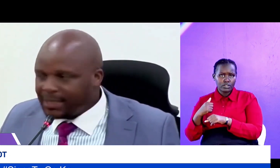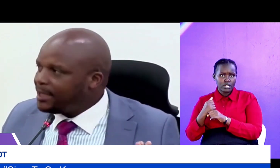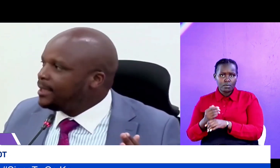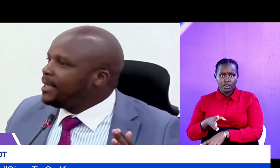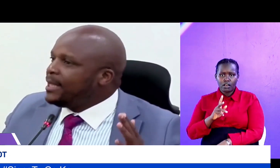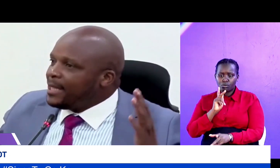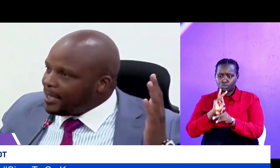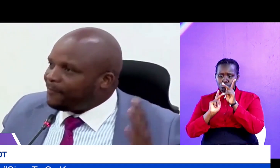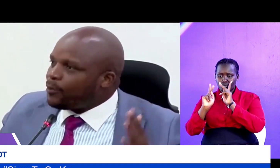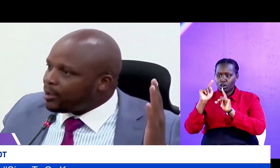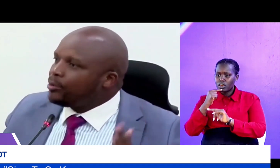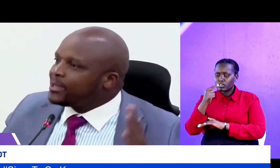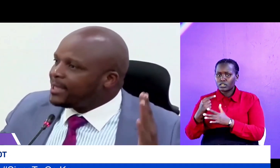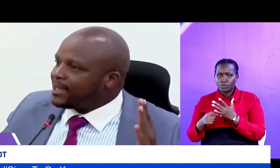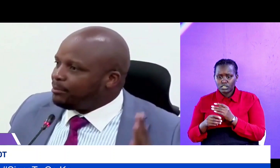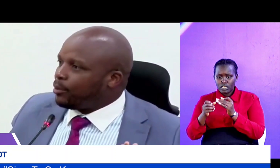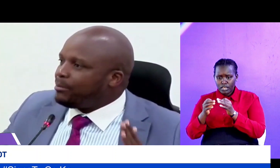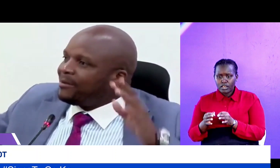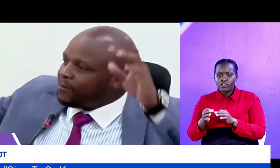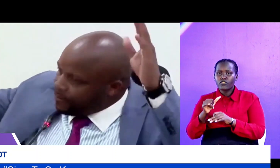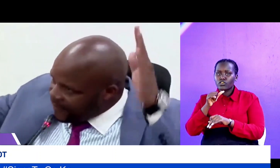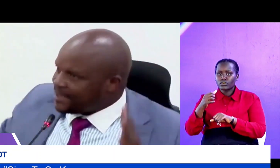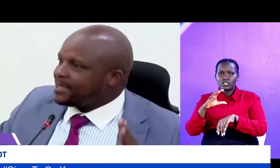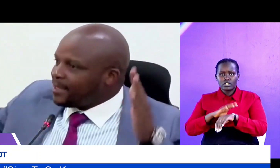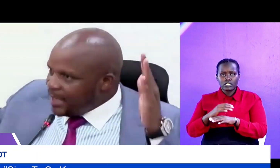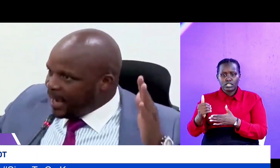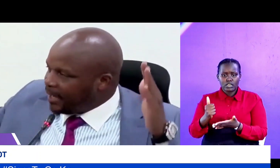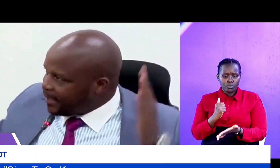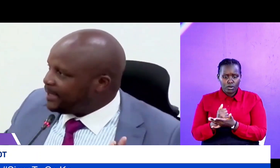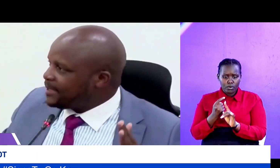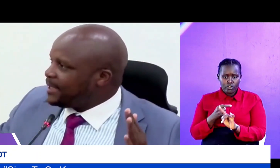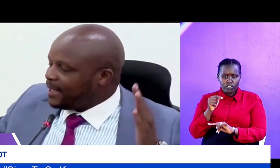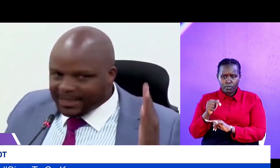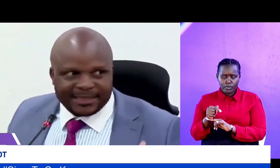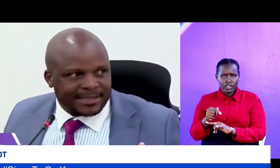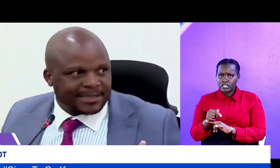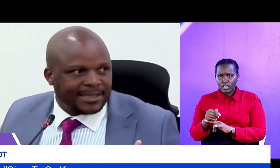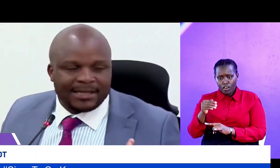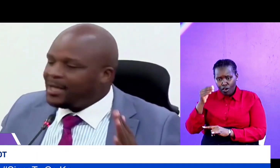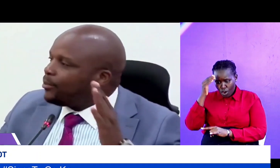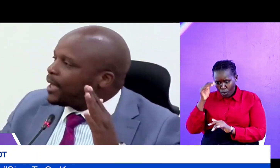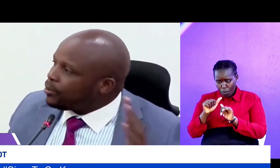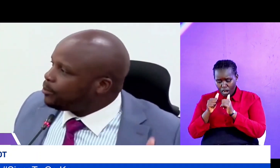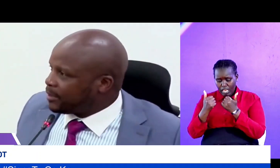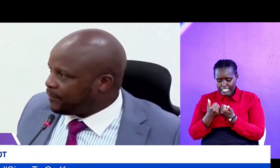said, if you are not getting employment from these accredited agencies, then we are not part of it?